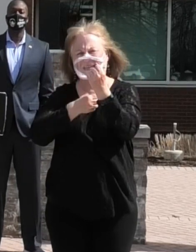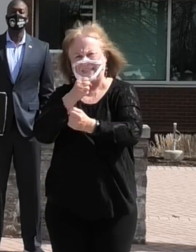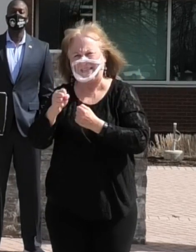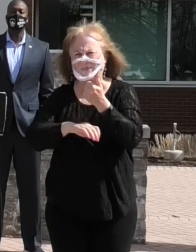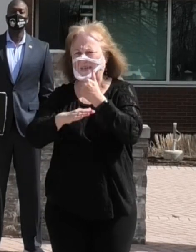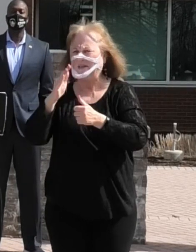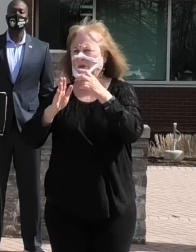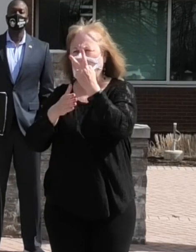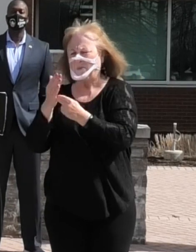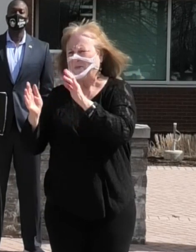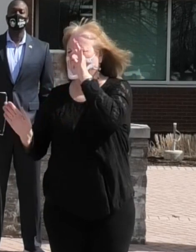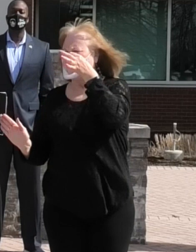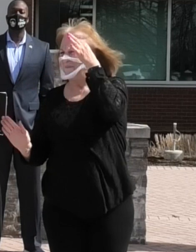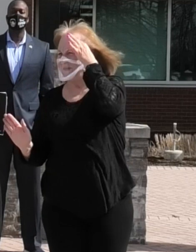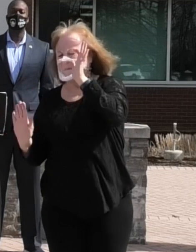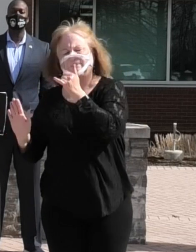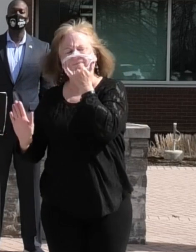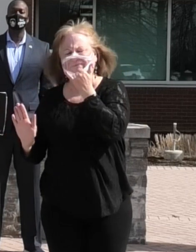under both